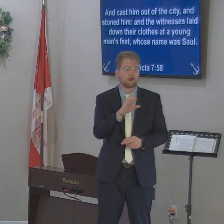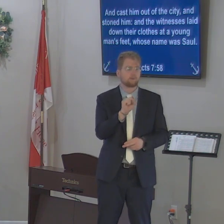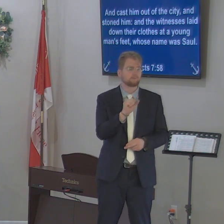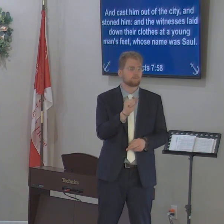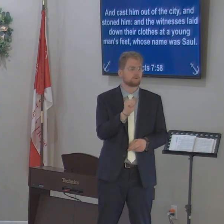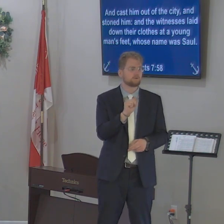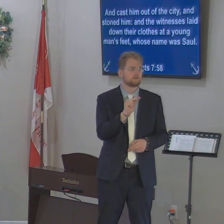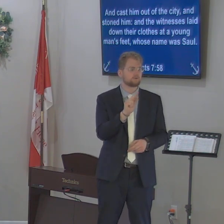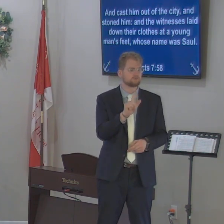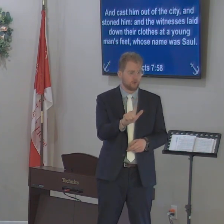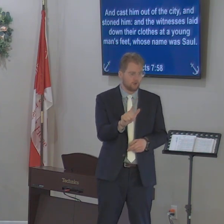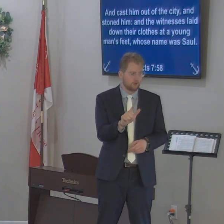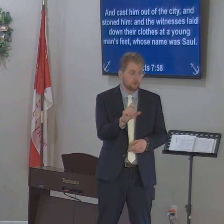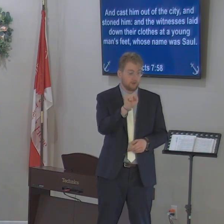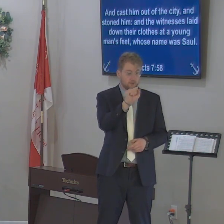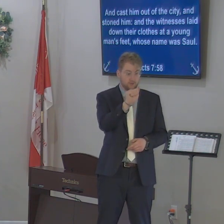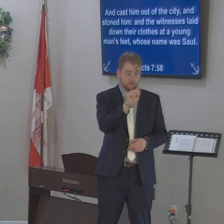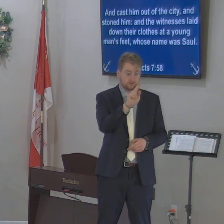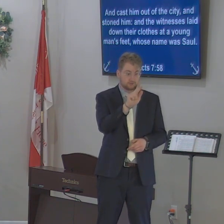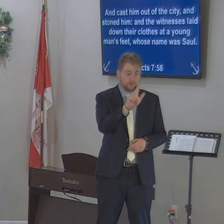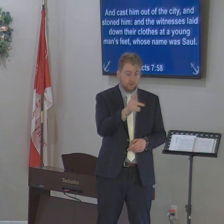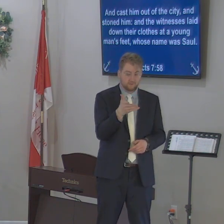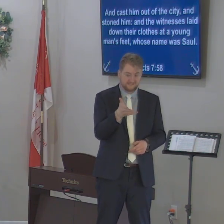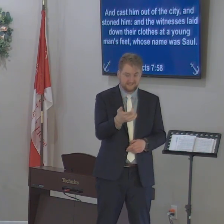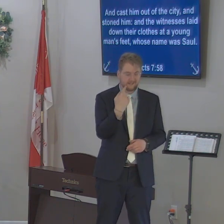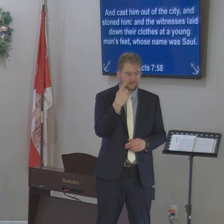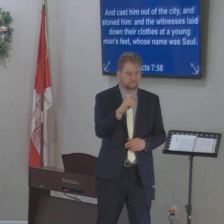Saul was present for that message.